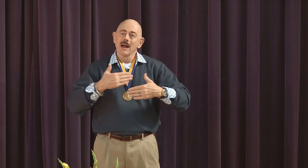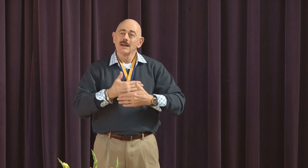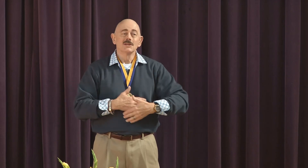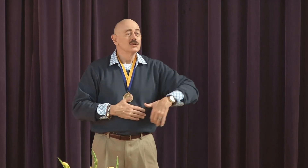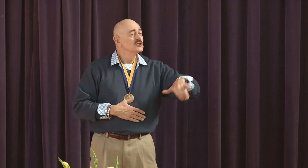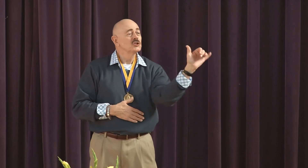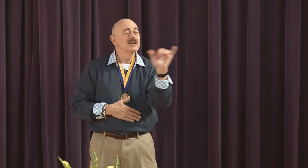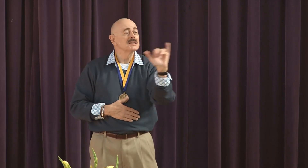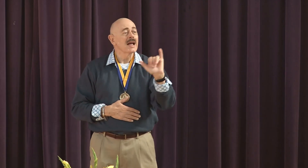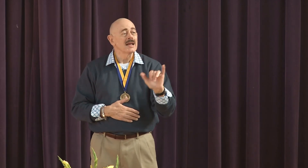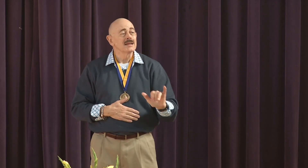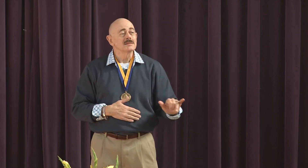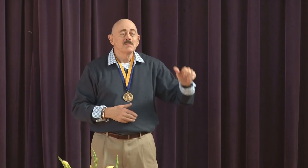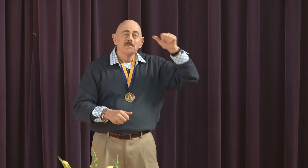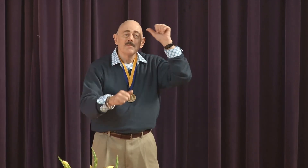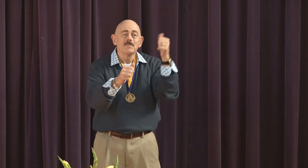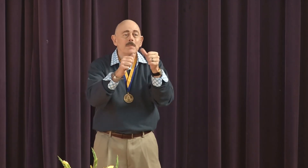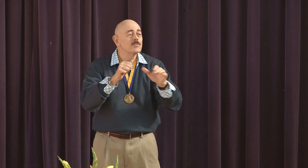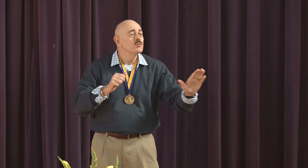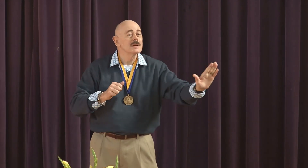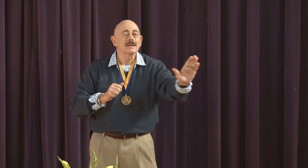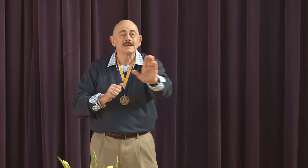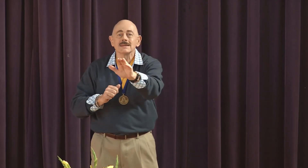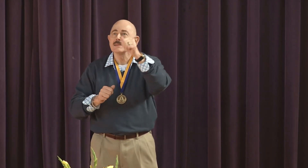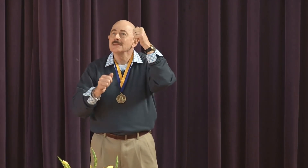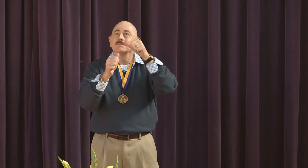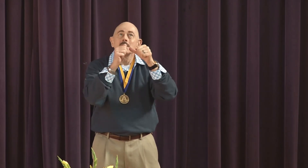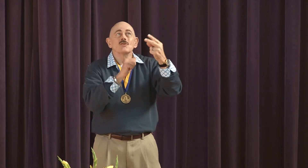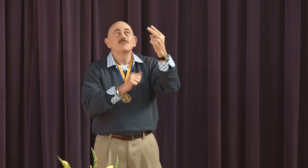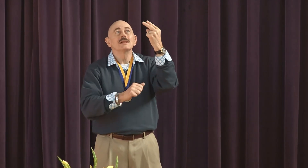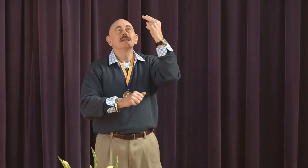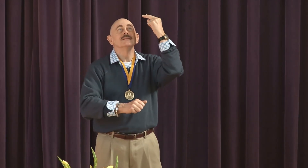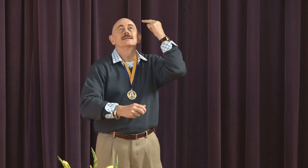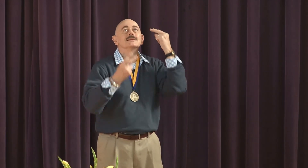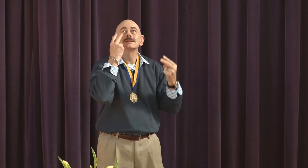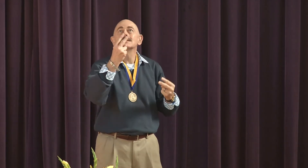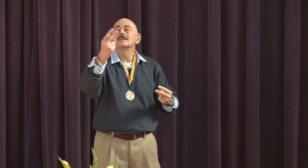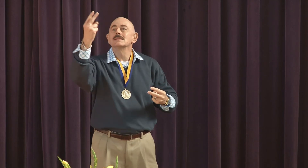As well as memories that never fade.